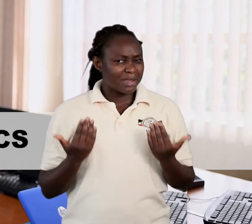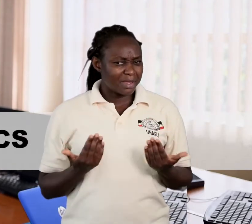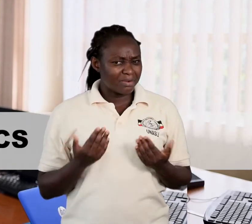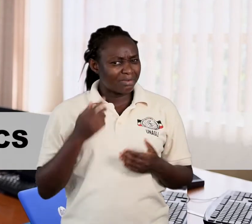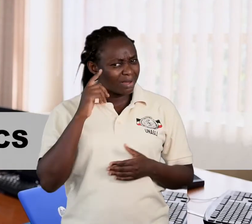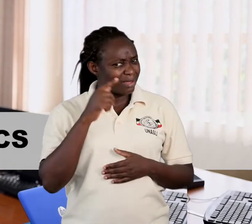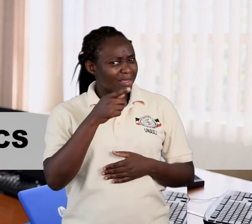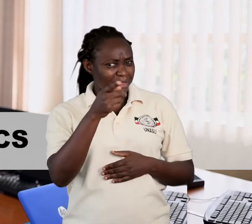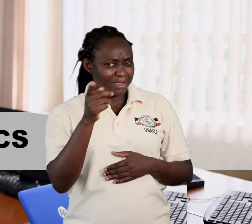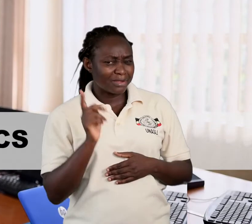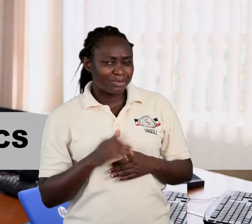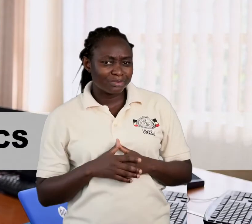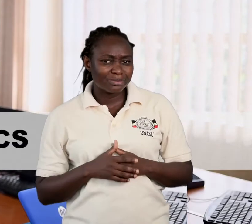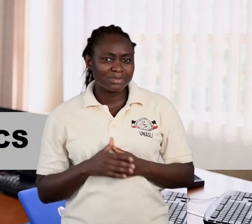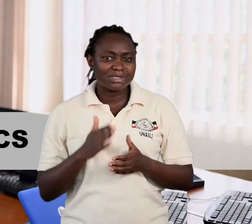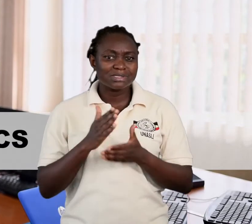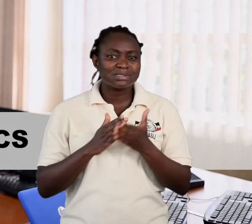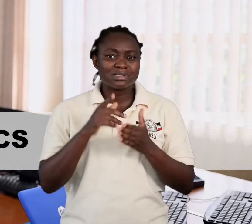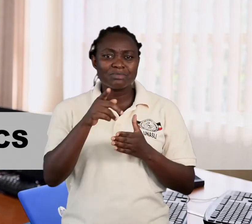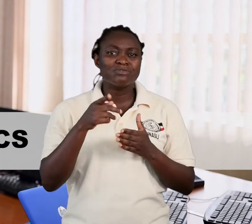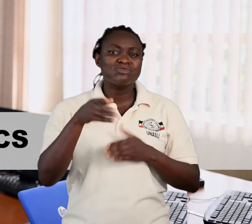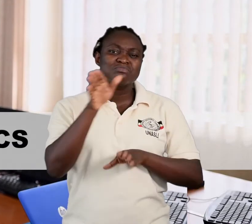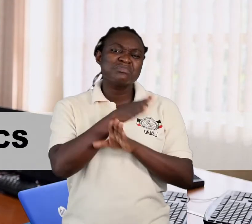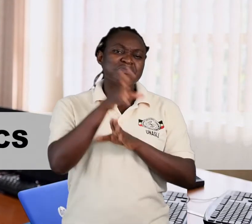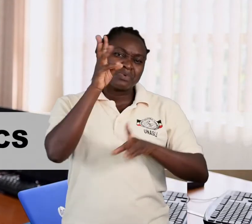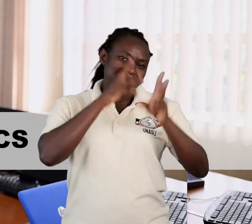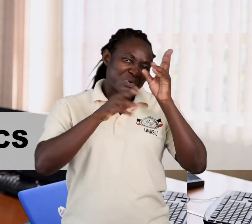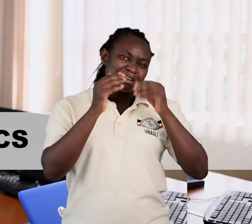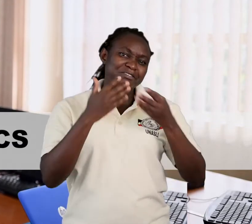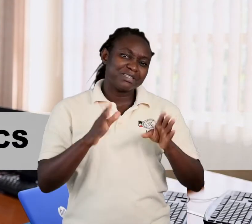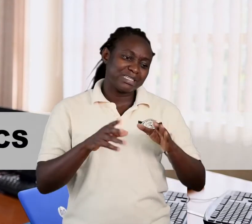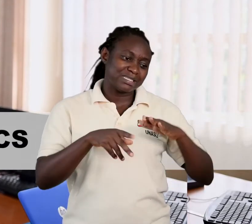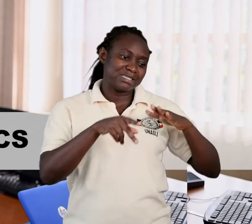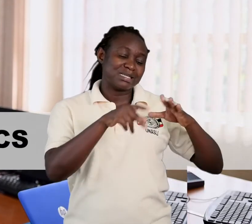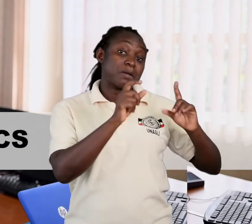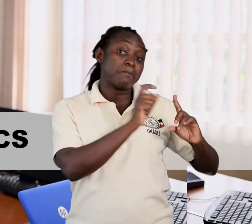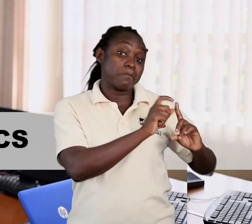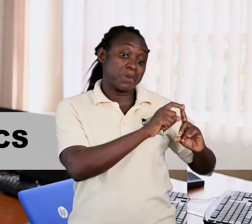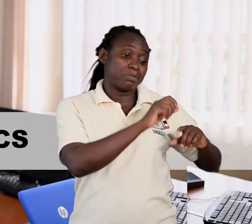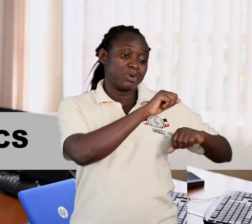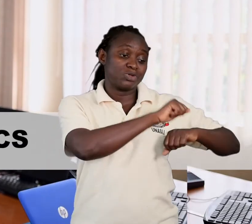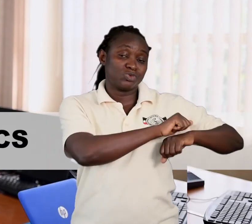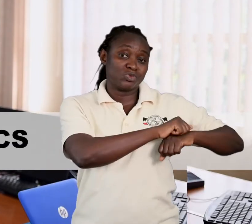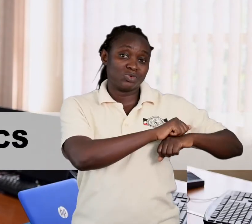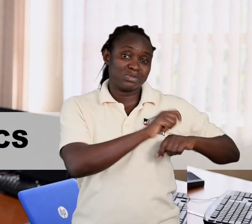you made some of these things in your primary school science.